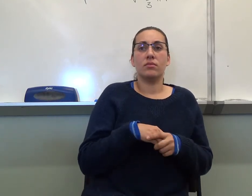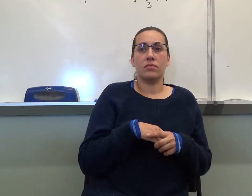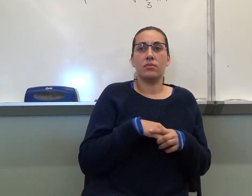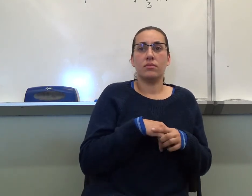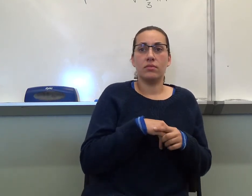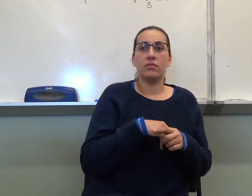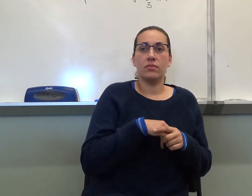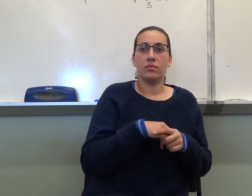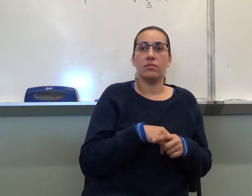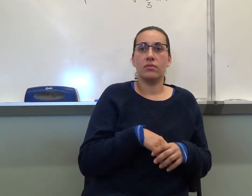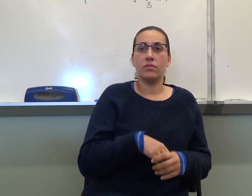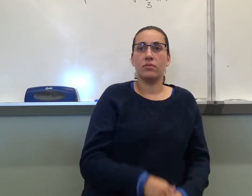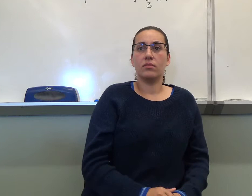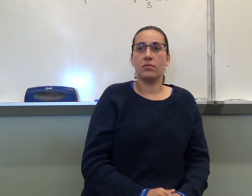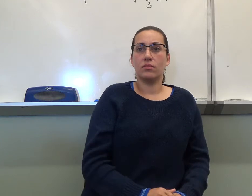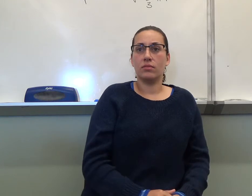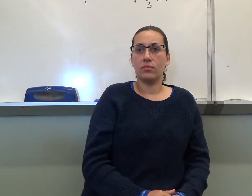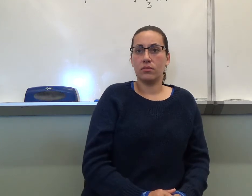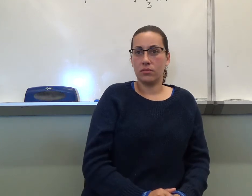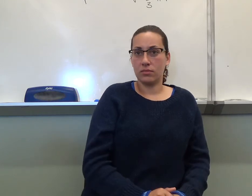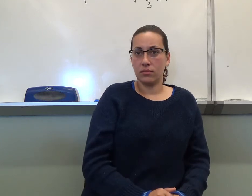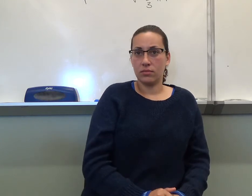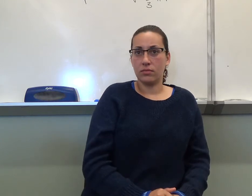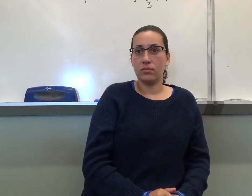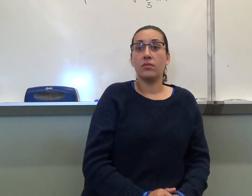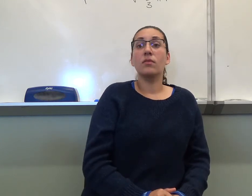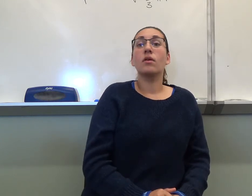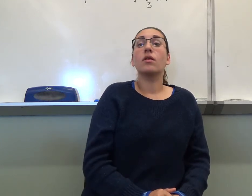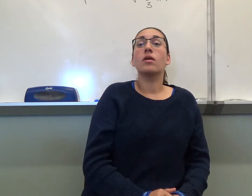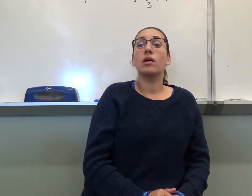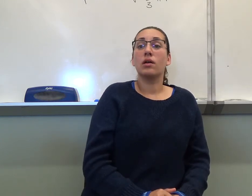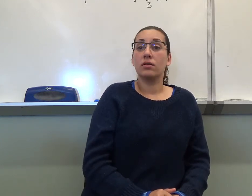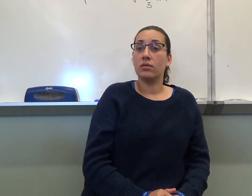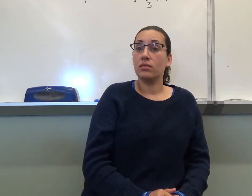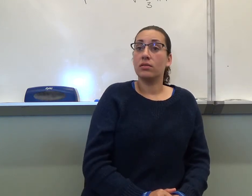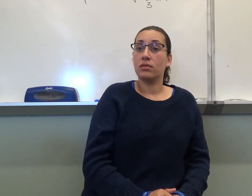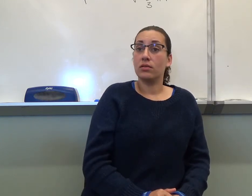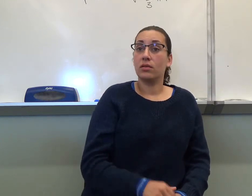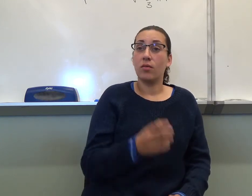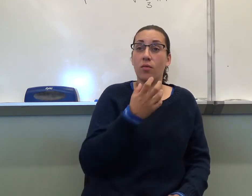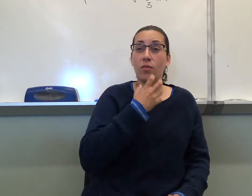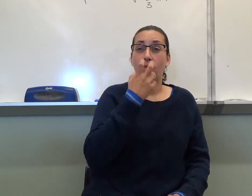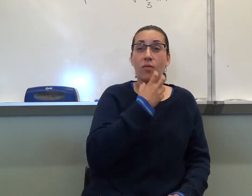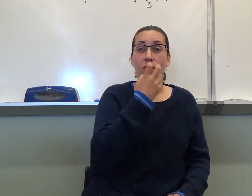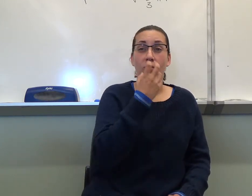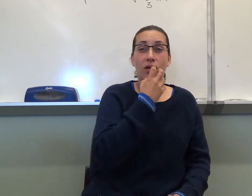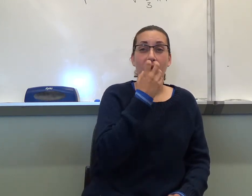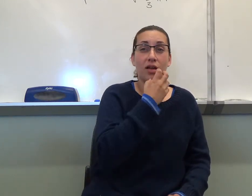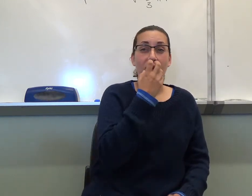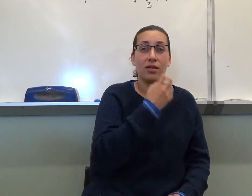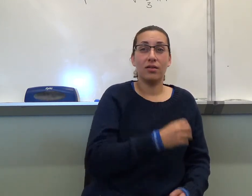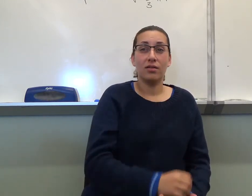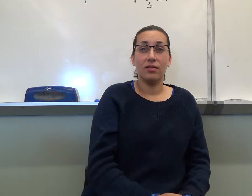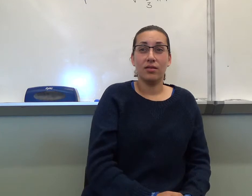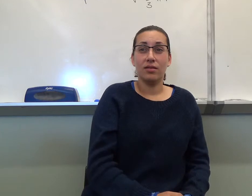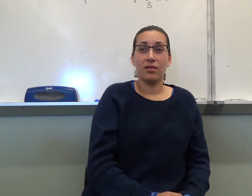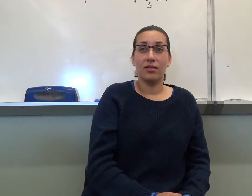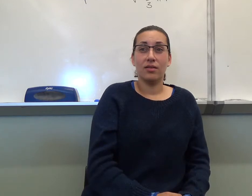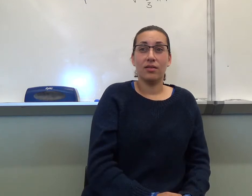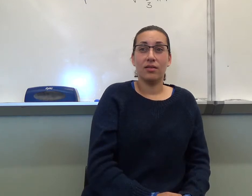You know, people think something's wrong. So there's aesthetics here. Part of presenting data is make it